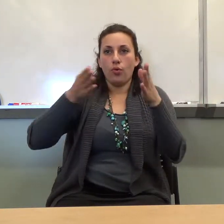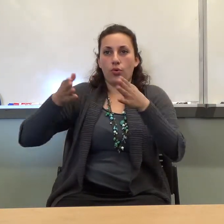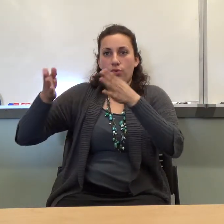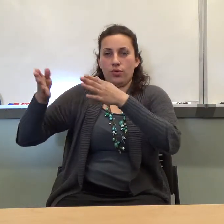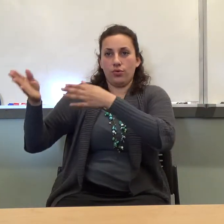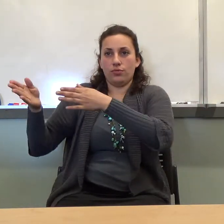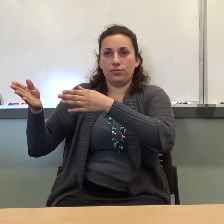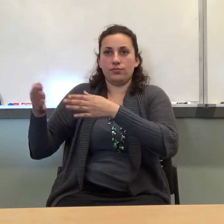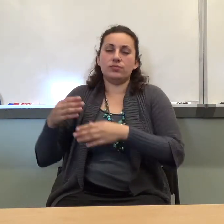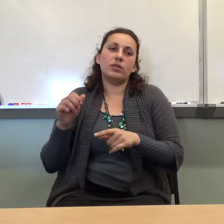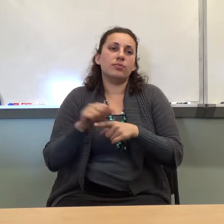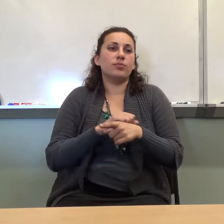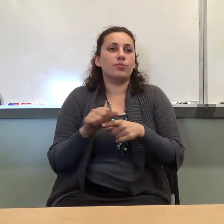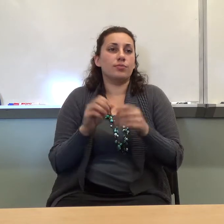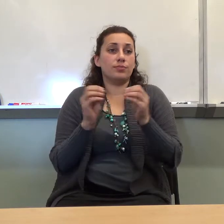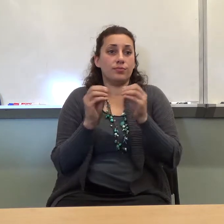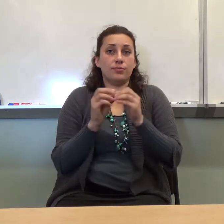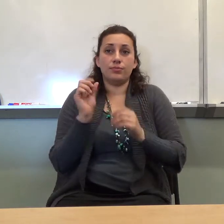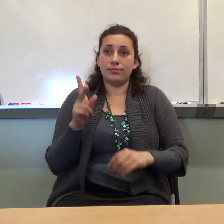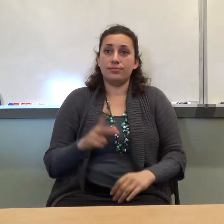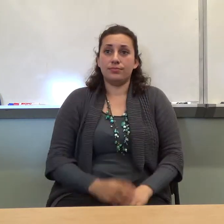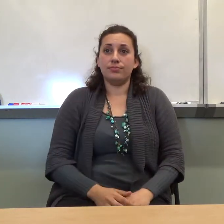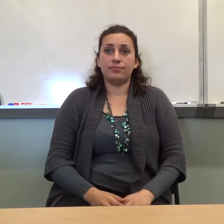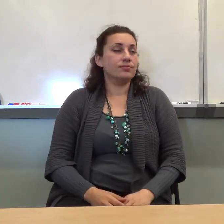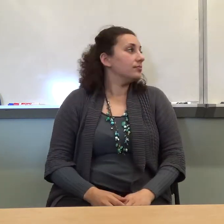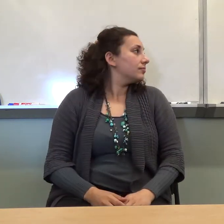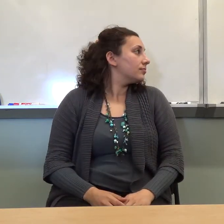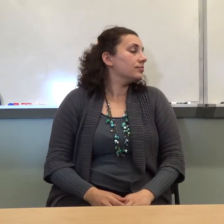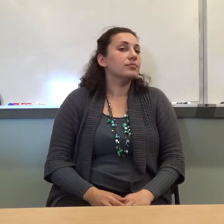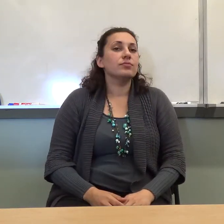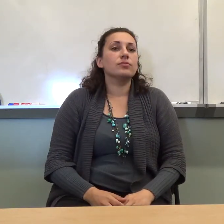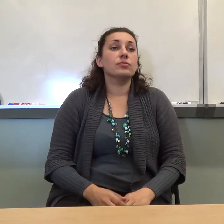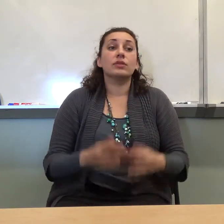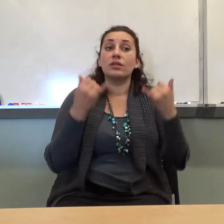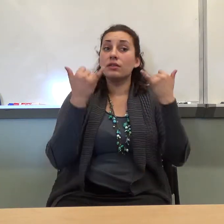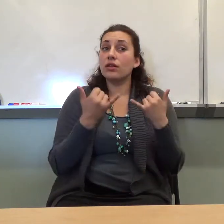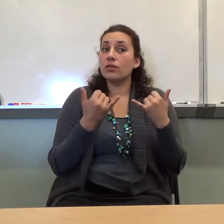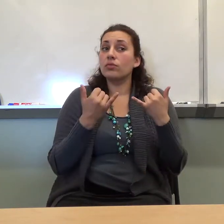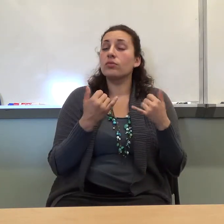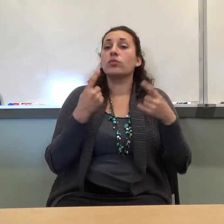ahead and do it again. We're going to do it with repeaters now.